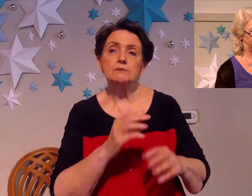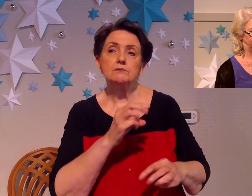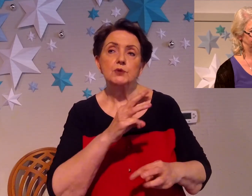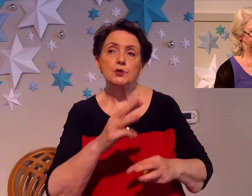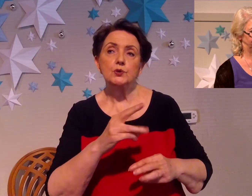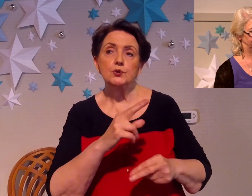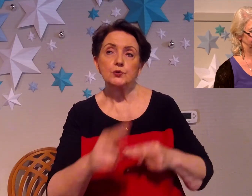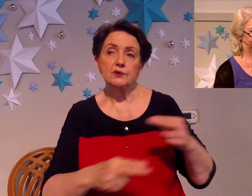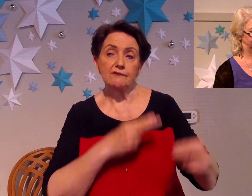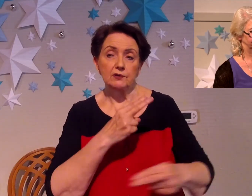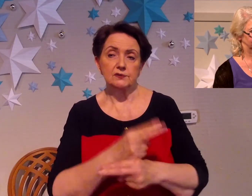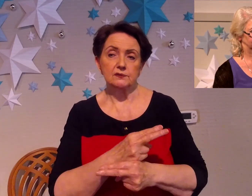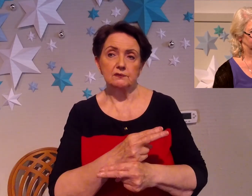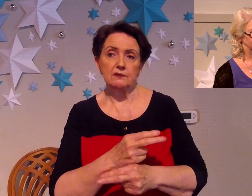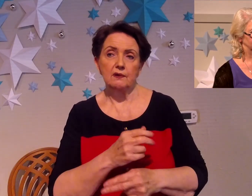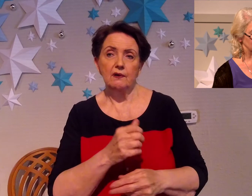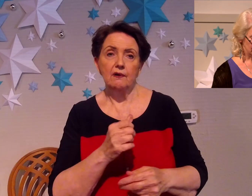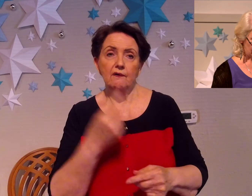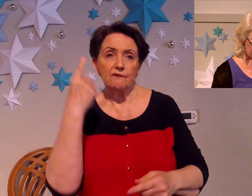everyone.